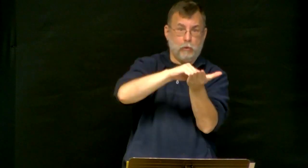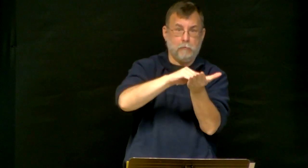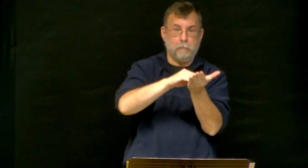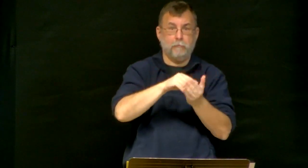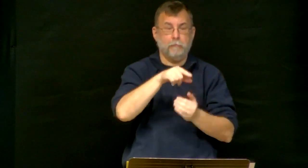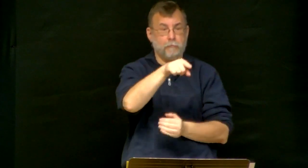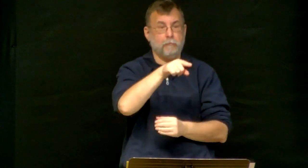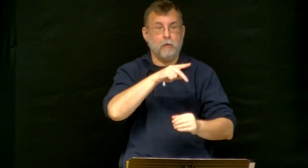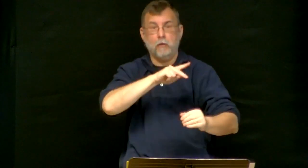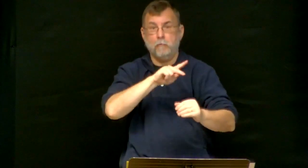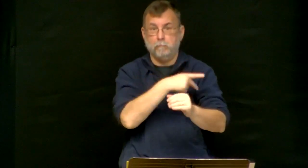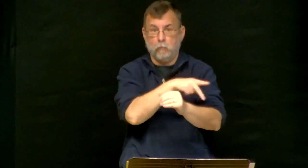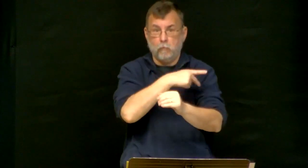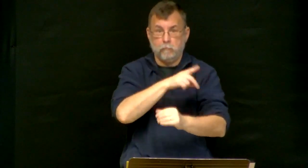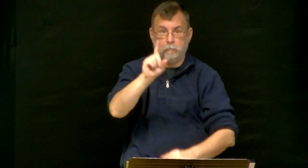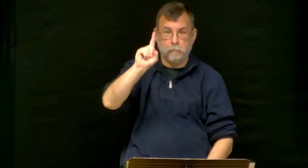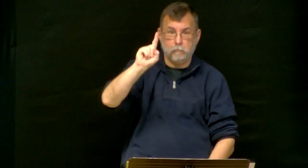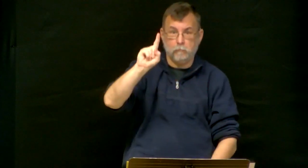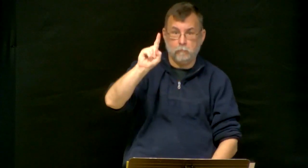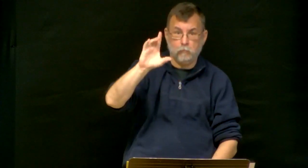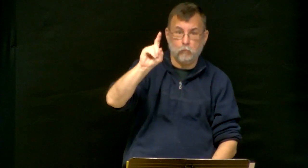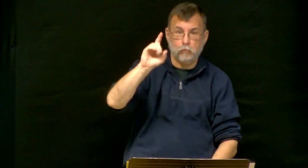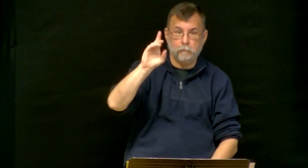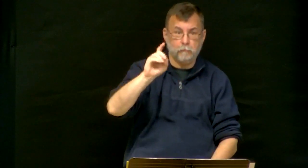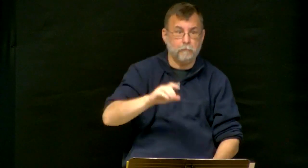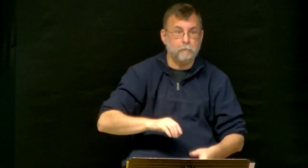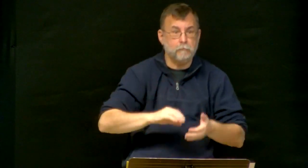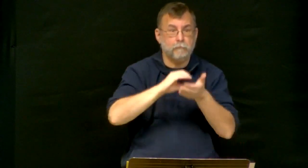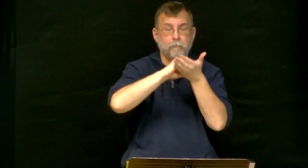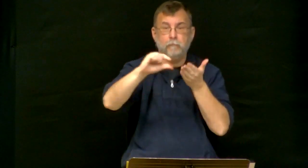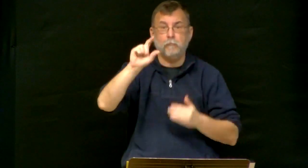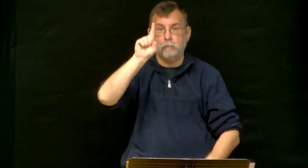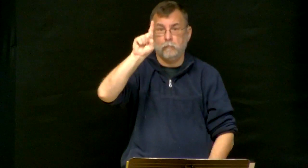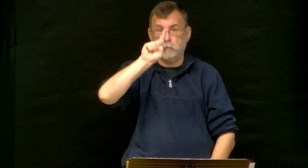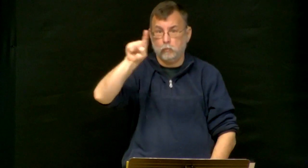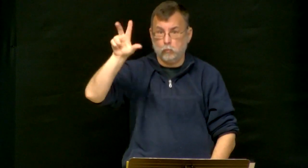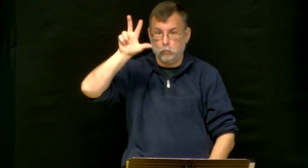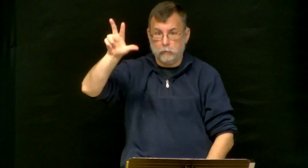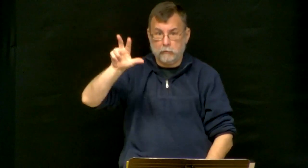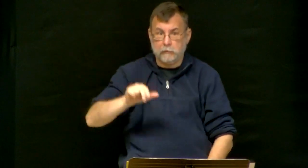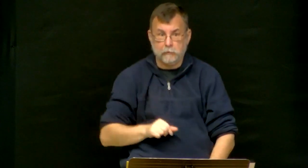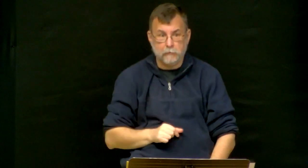Okay, again, we have Psalms 100 verses 1 to